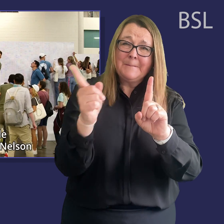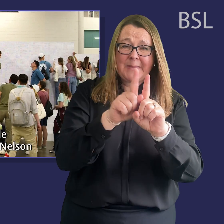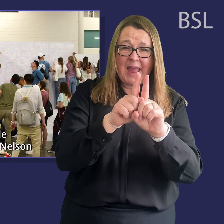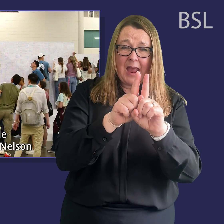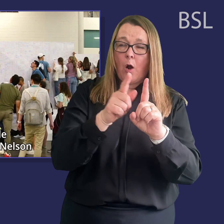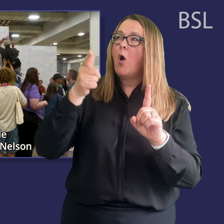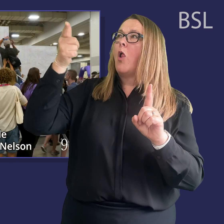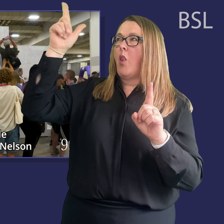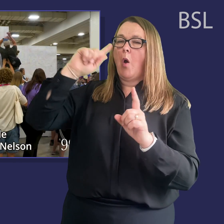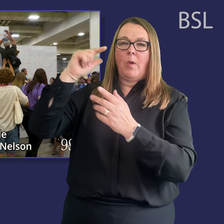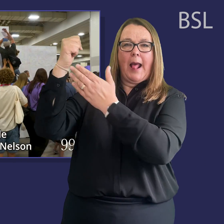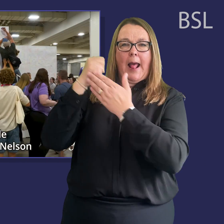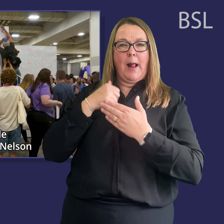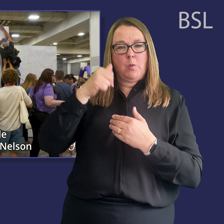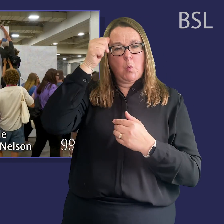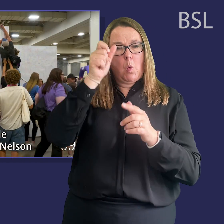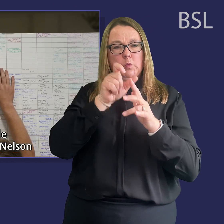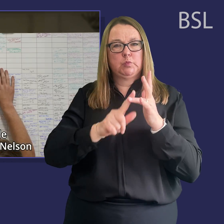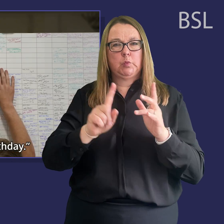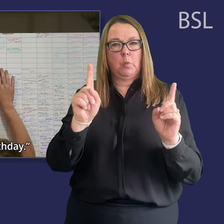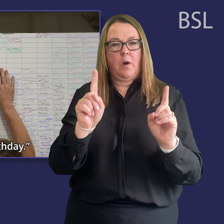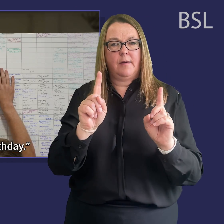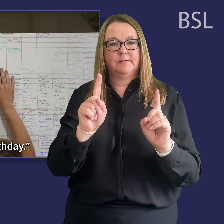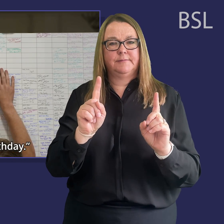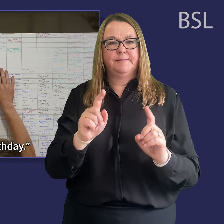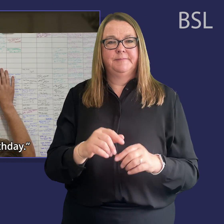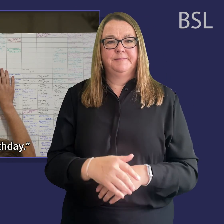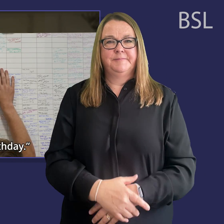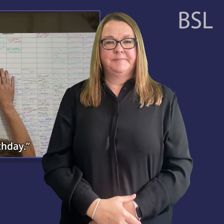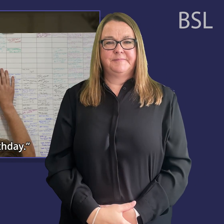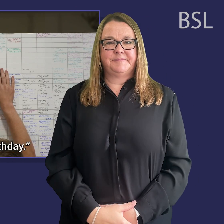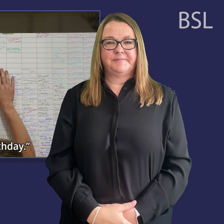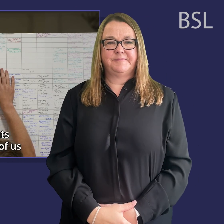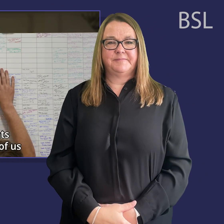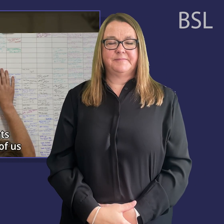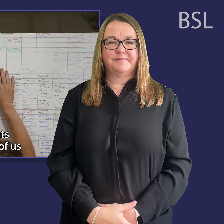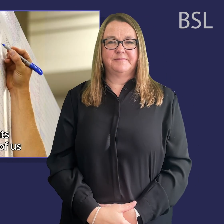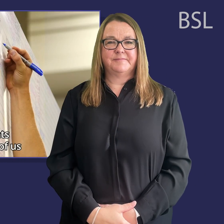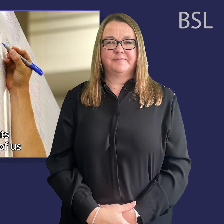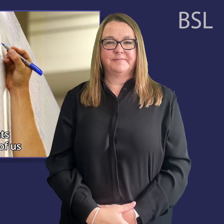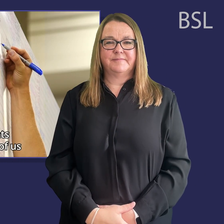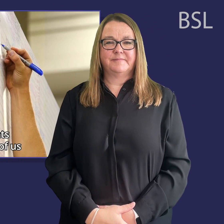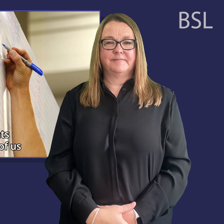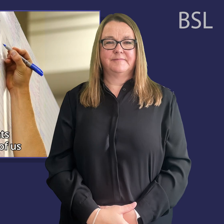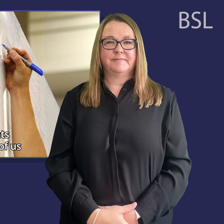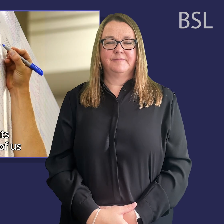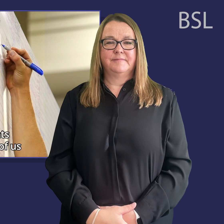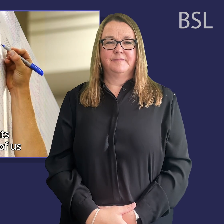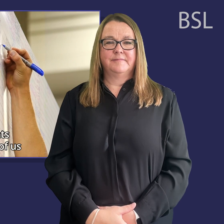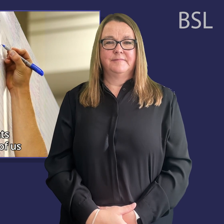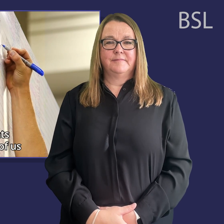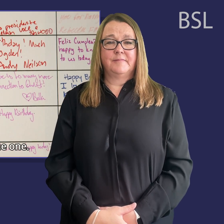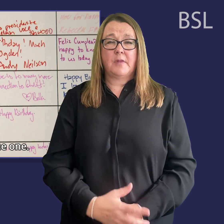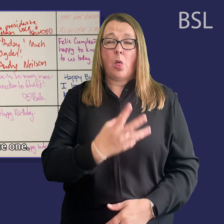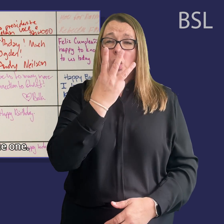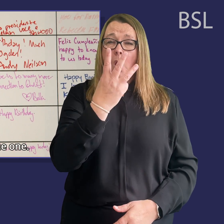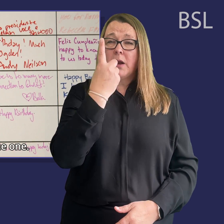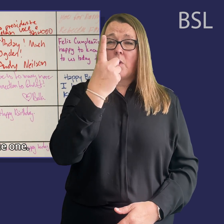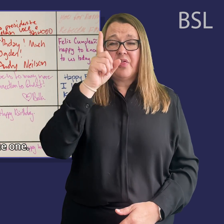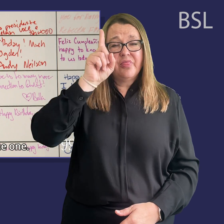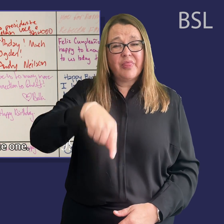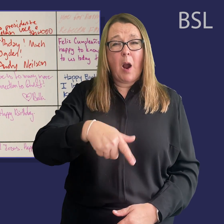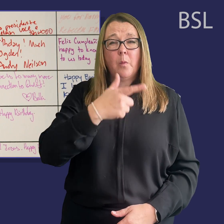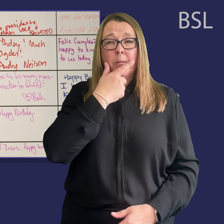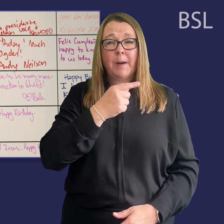31,000 people wished President Nelson happy 100th birthday. What he wants is for each one of us to reach out